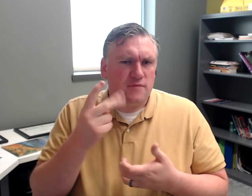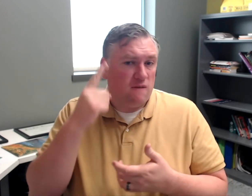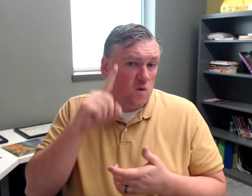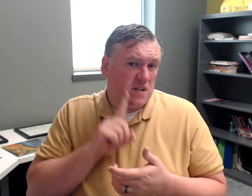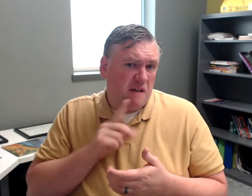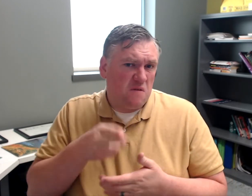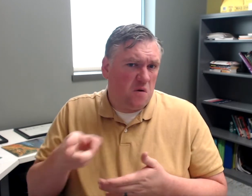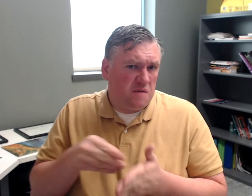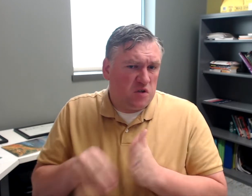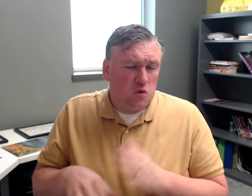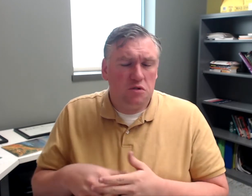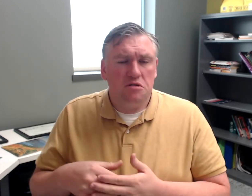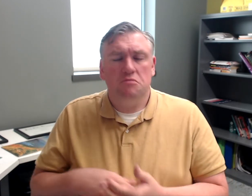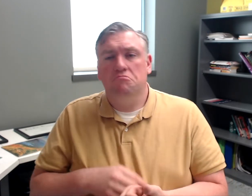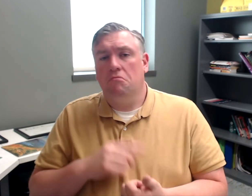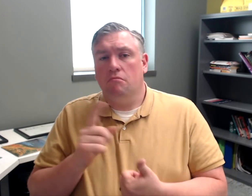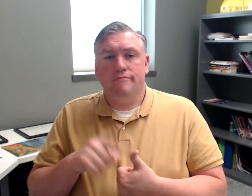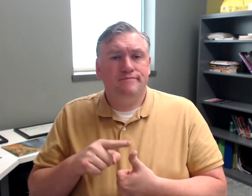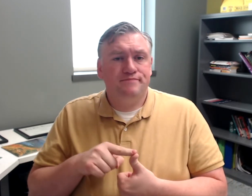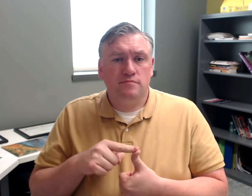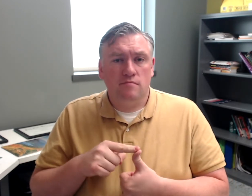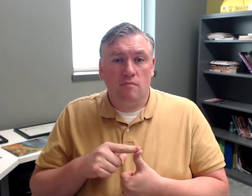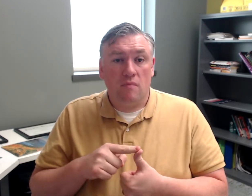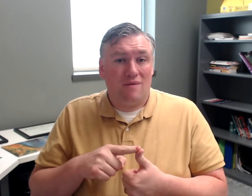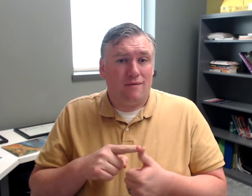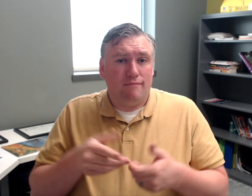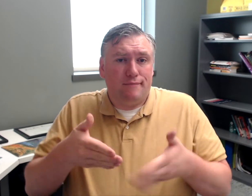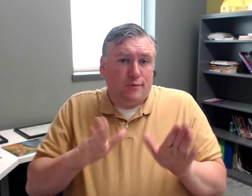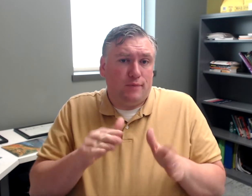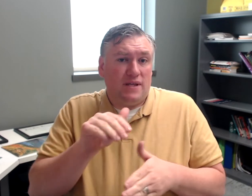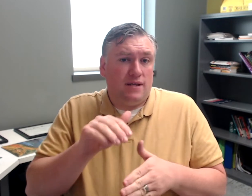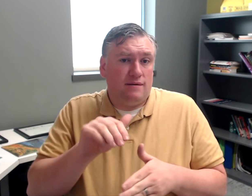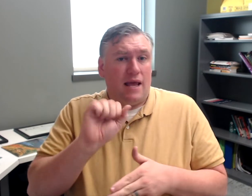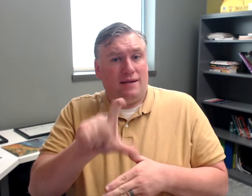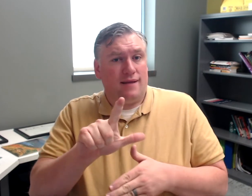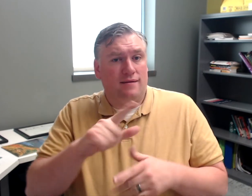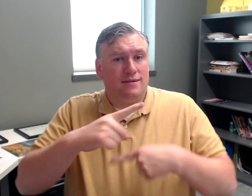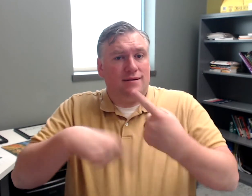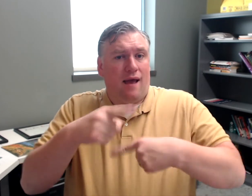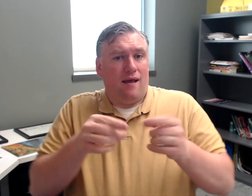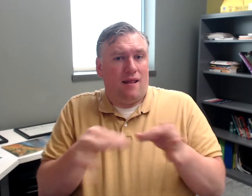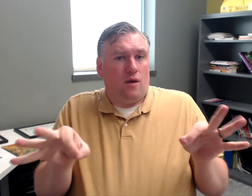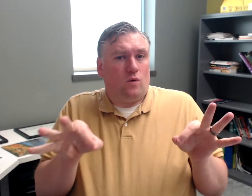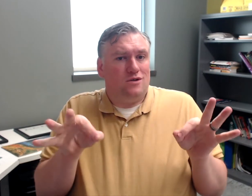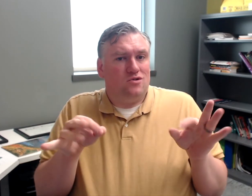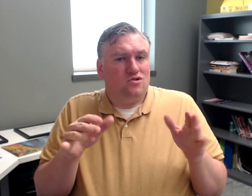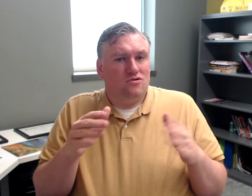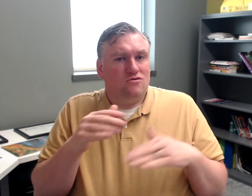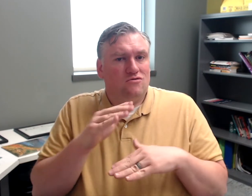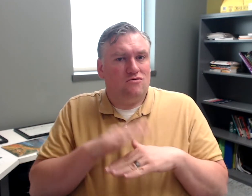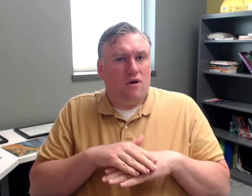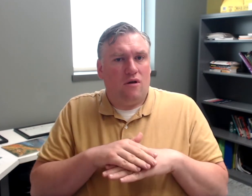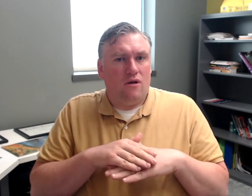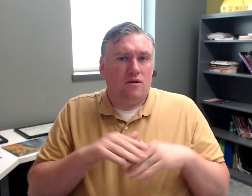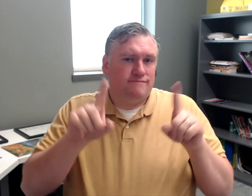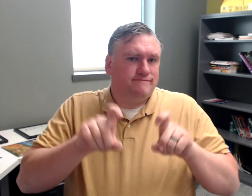So some common accommodations we see for deaf and hard of hearing are let sign language, ASL, be